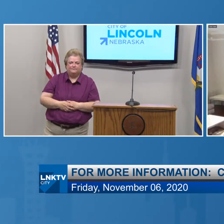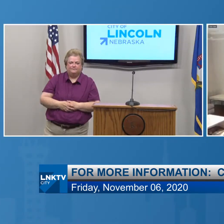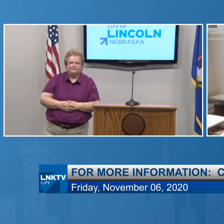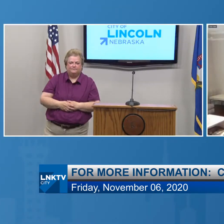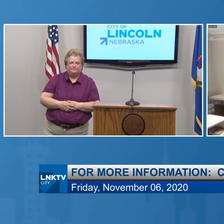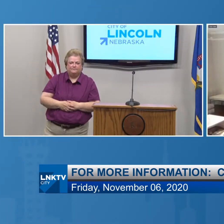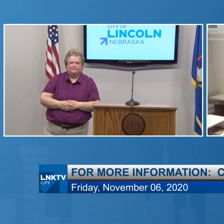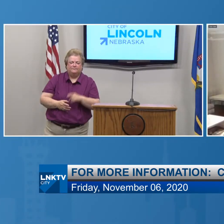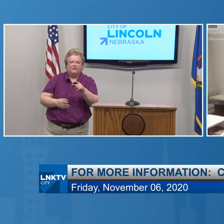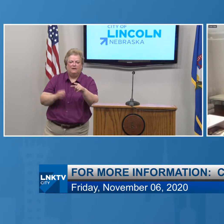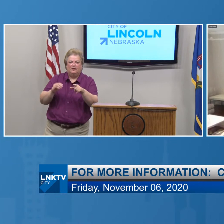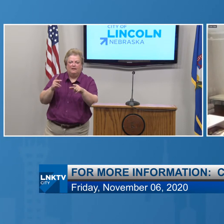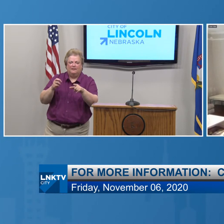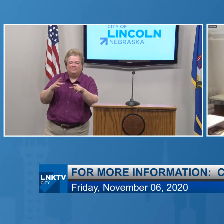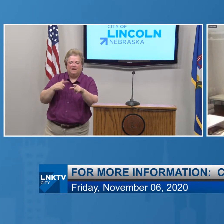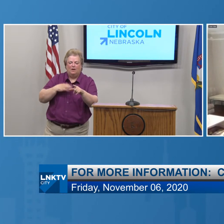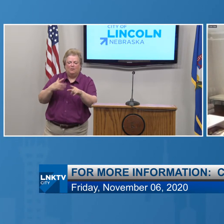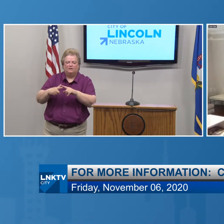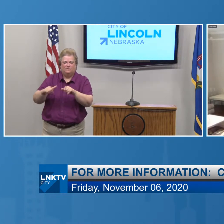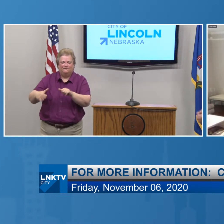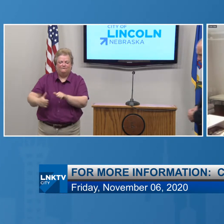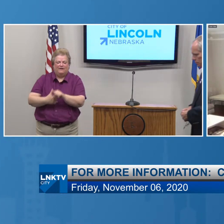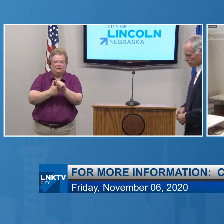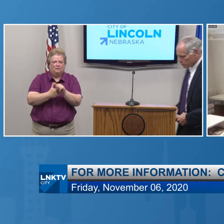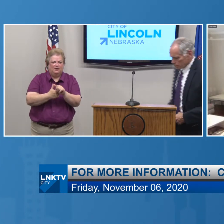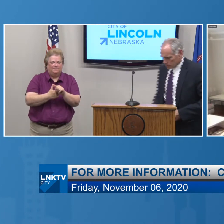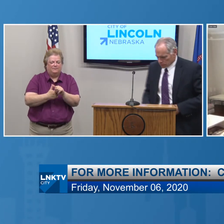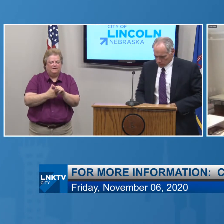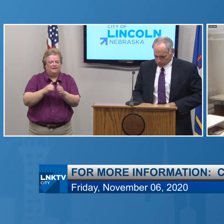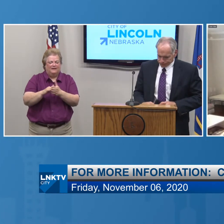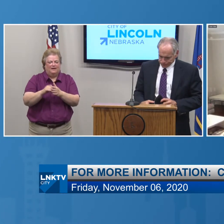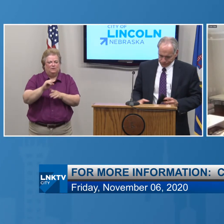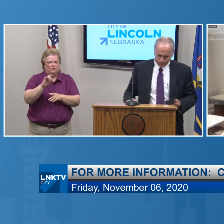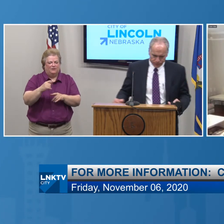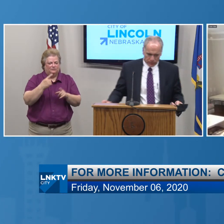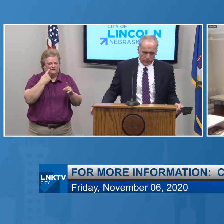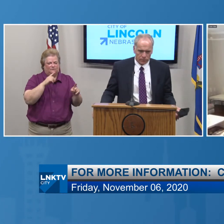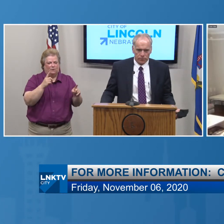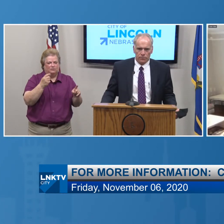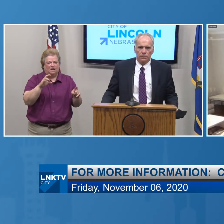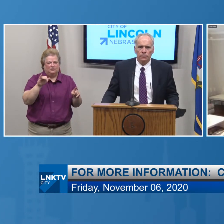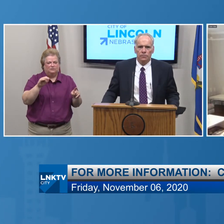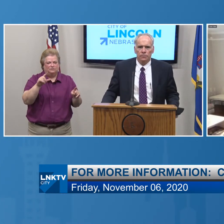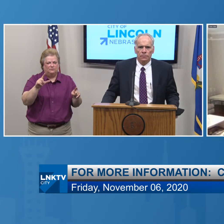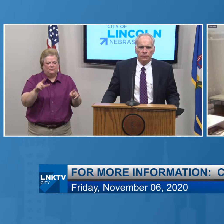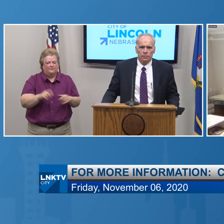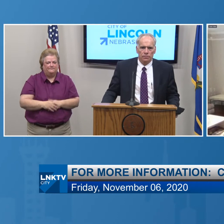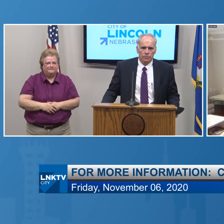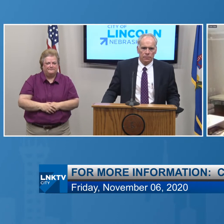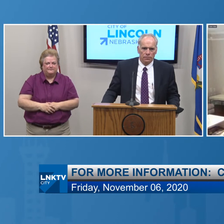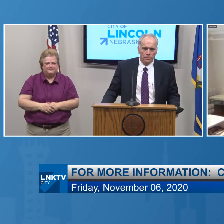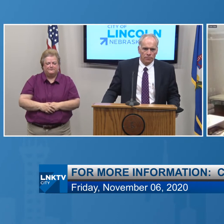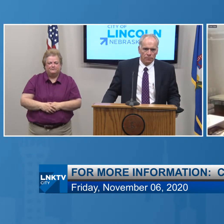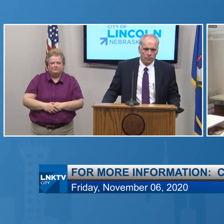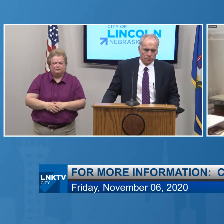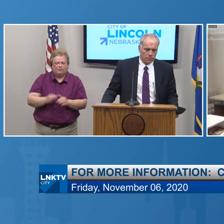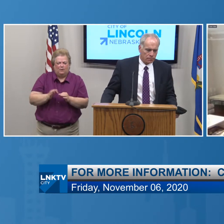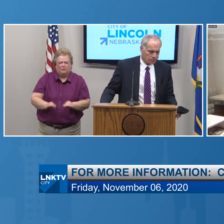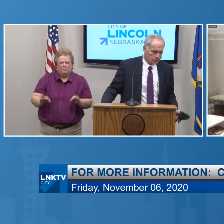I'd like to follow up on Dr. Joel's question, the question posed to Dr. Joel, and just say that what's